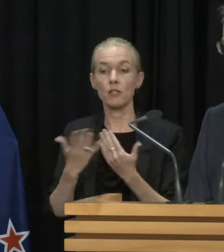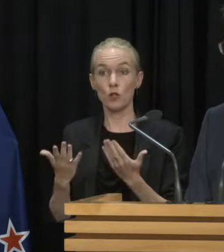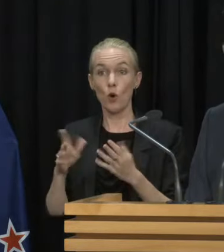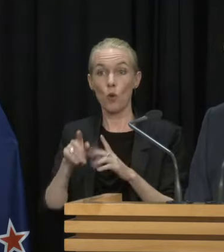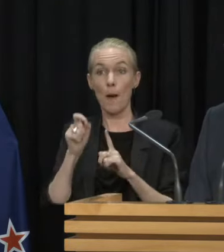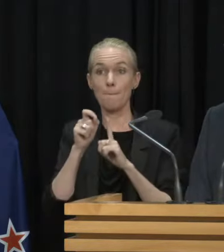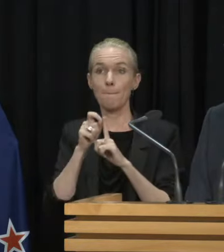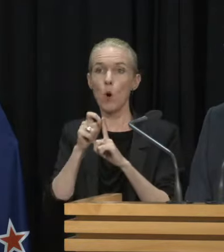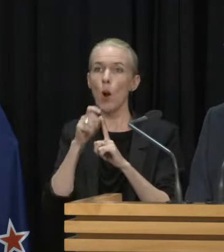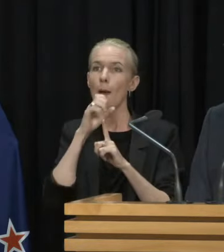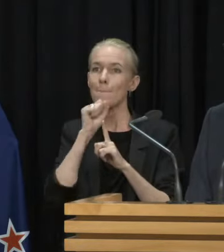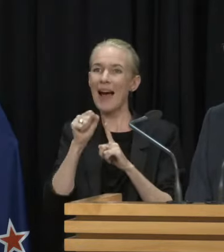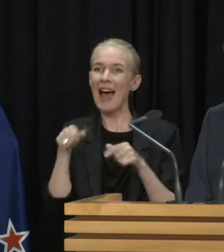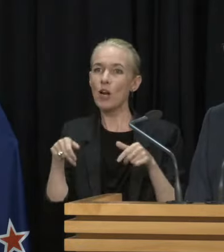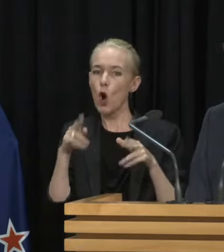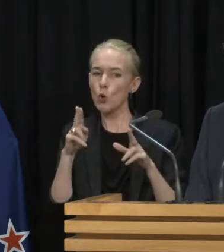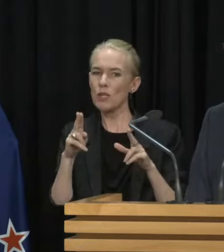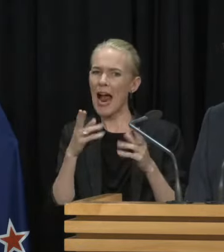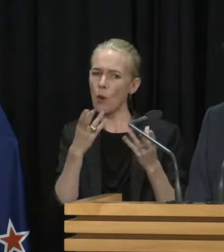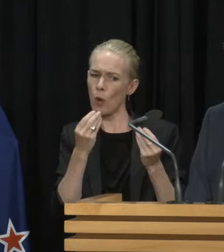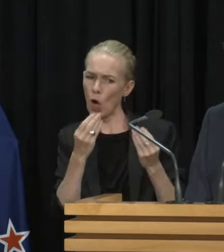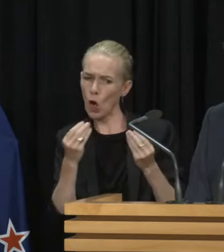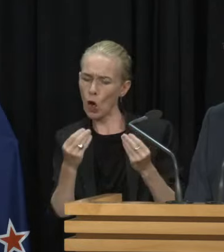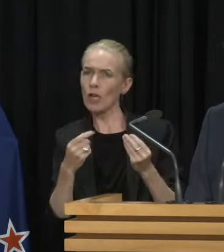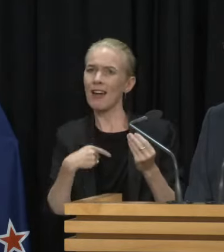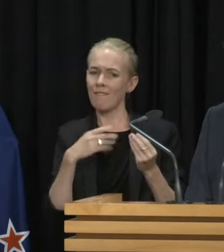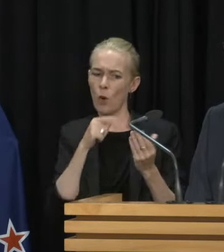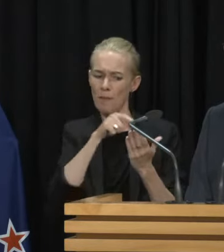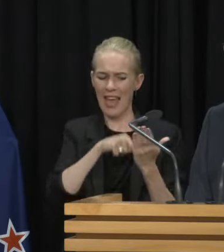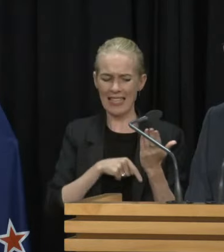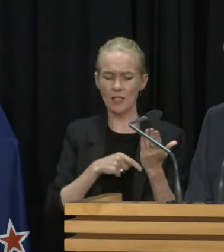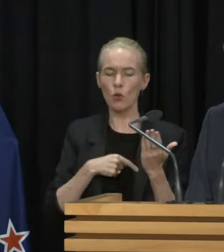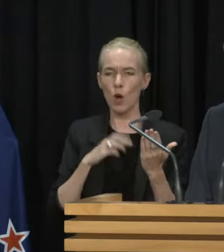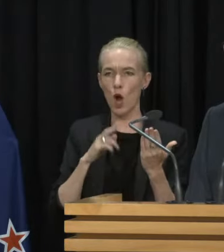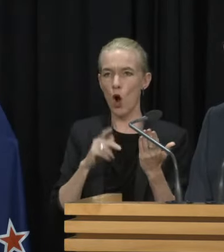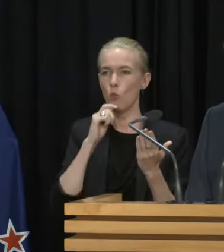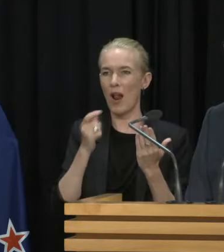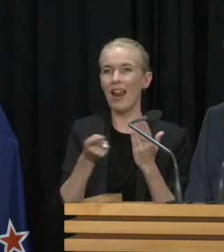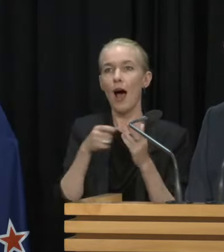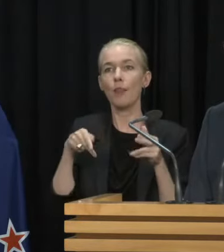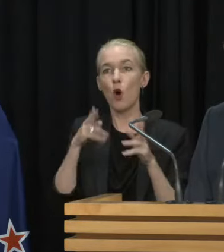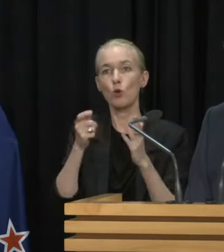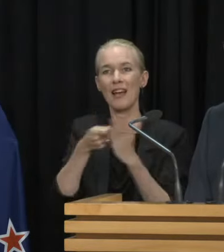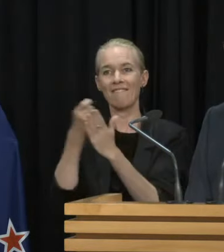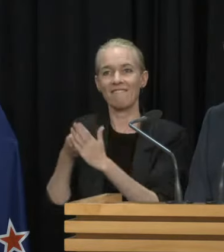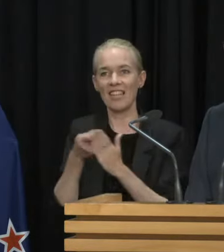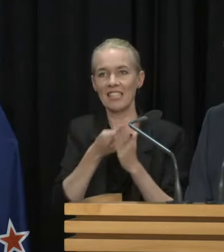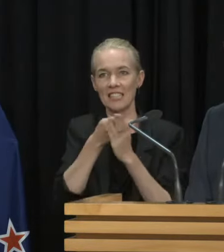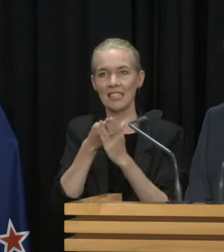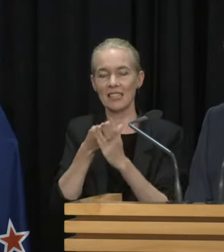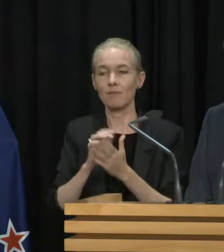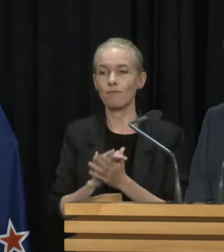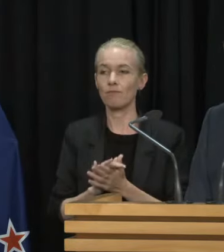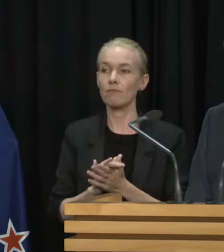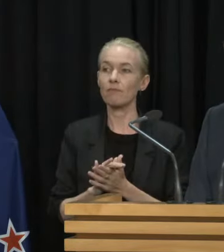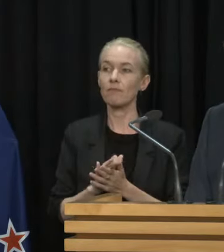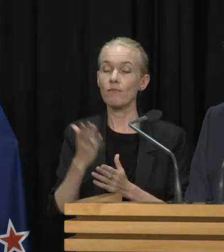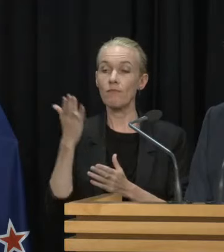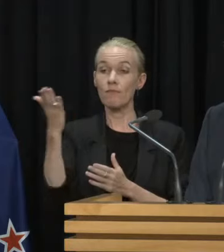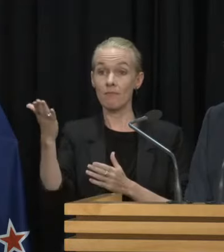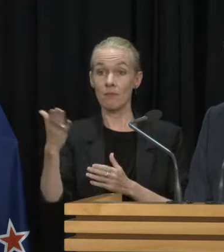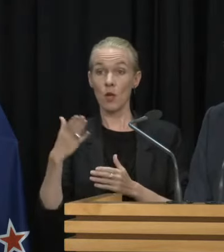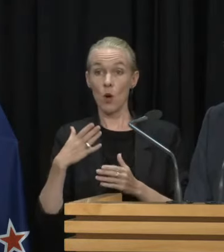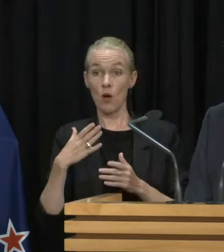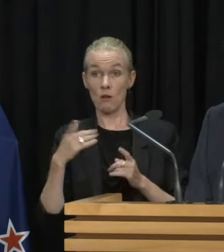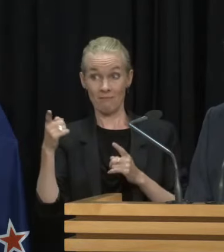just confirm, has the lift ventilation been fixed yet? At the Pullman it has, yes. Yeah, and was there any rush at all to clear the Pullman by the